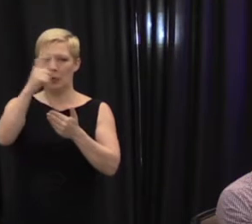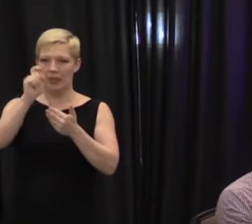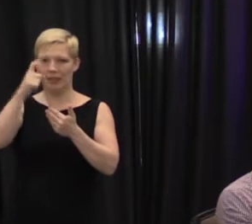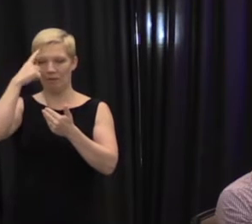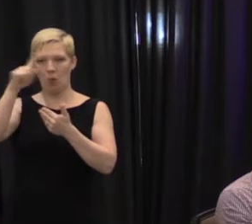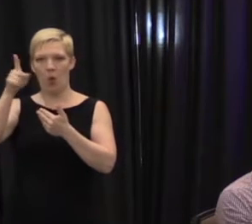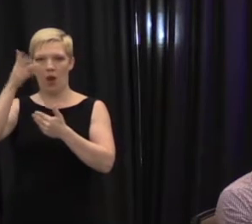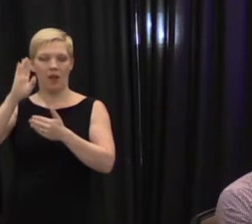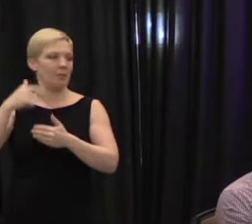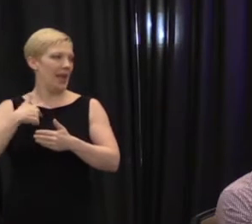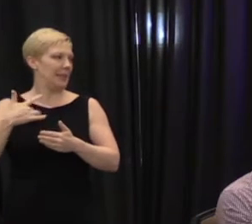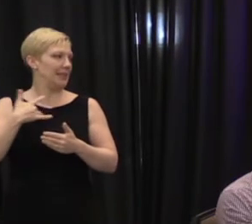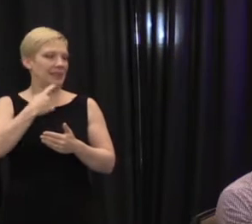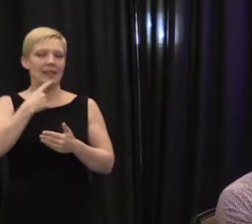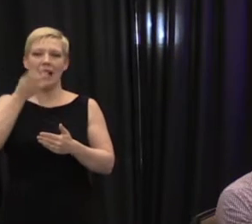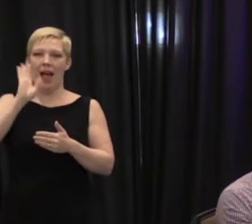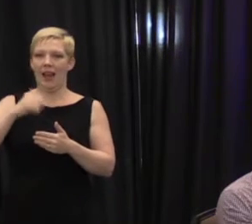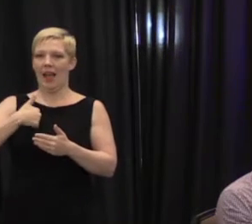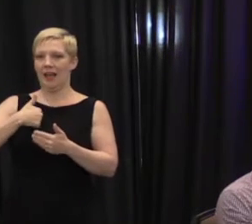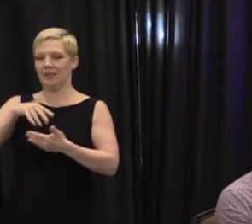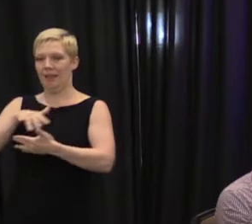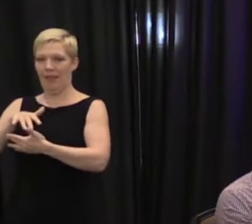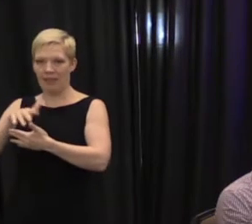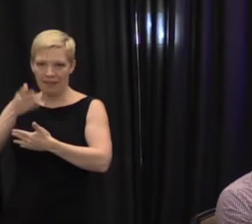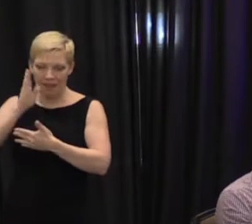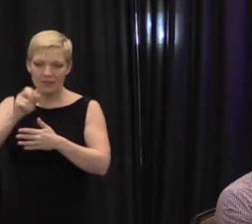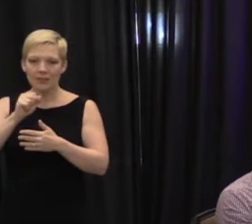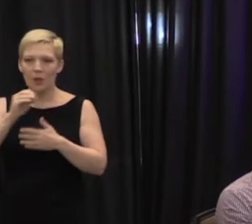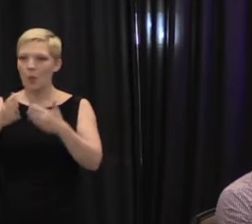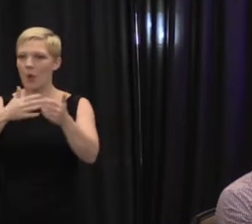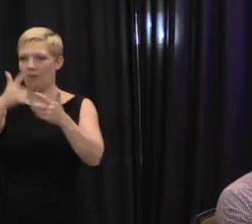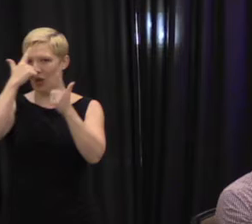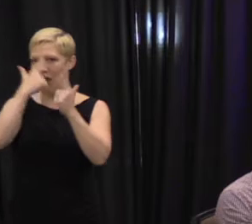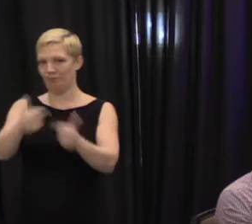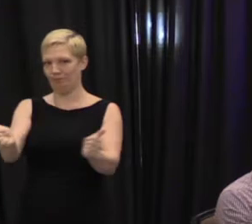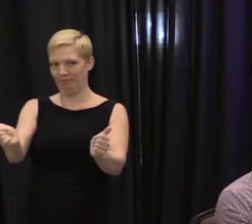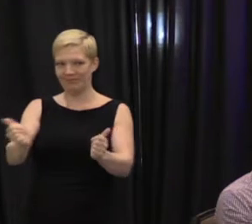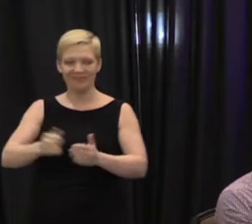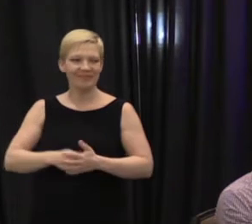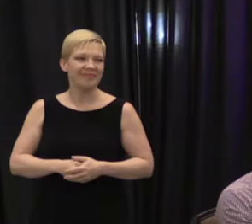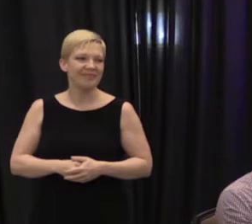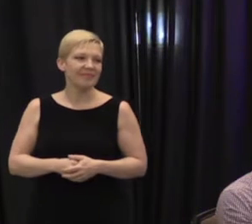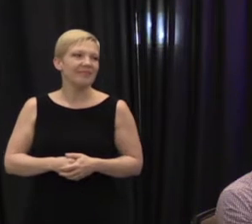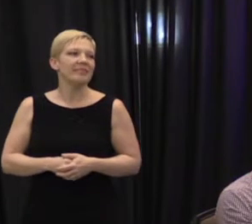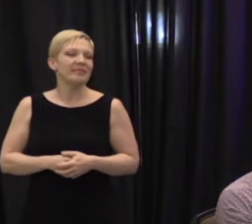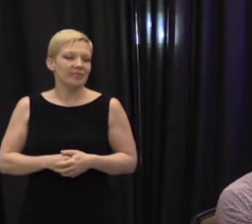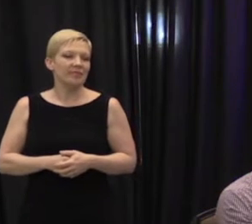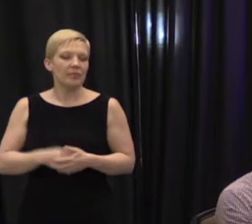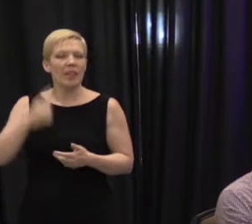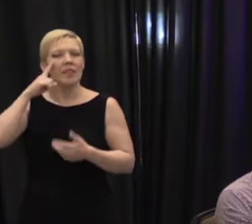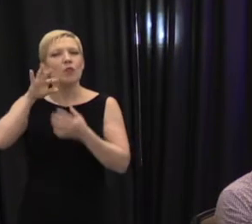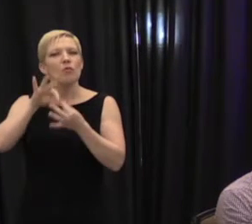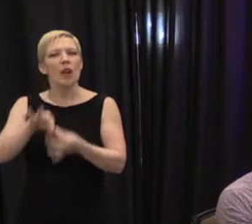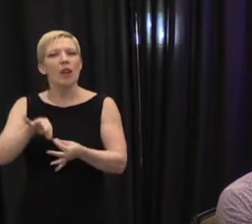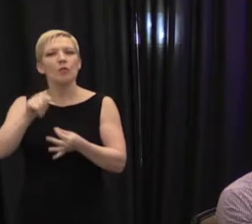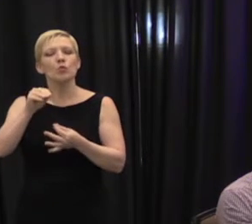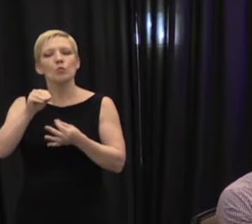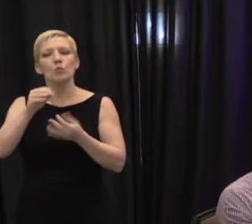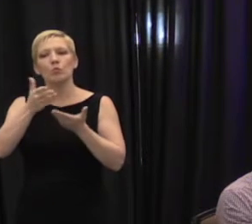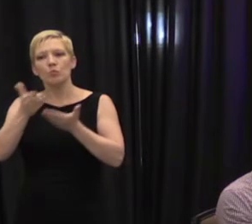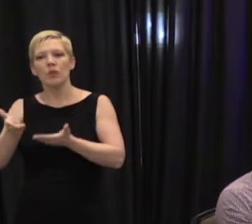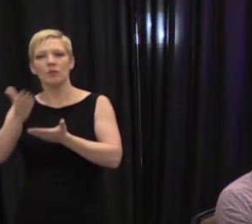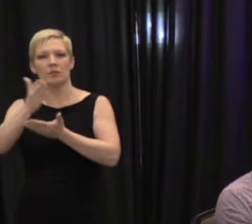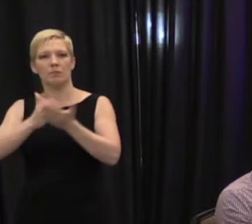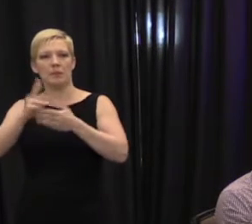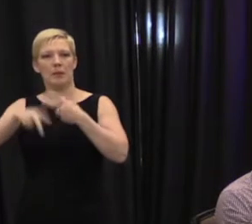religion, it's a thing. I tend to say God or whatever God is shorthand for, but whatever floats your boat. And I think that it's relevant, actually, to bring some language of